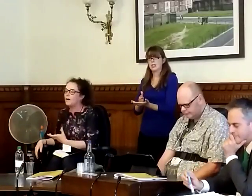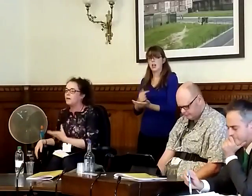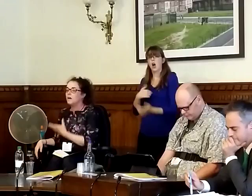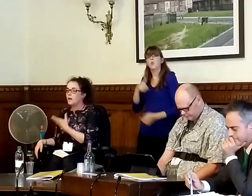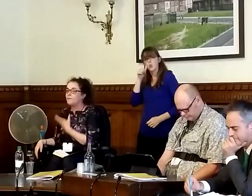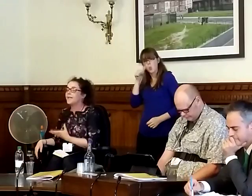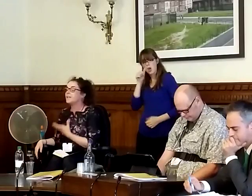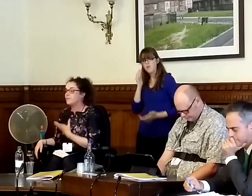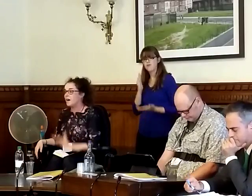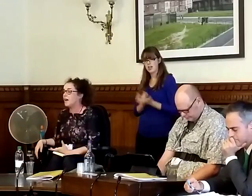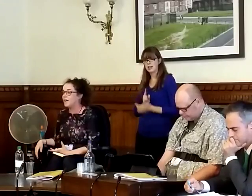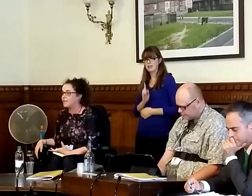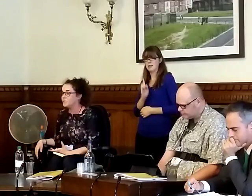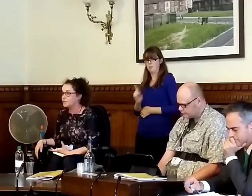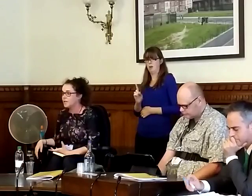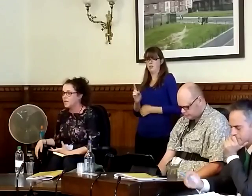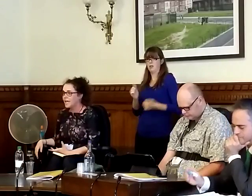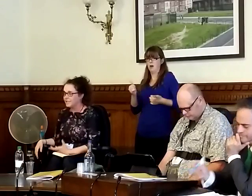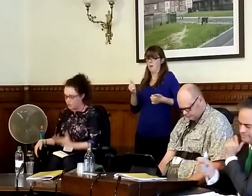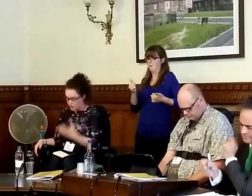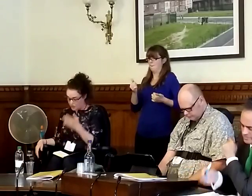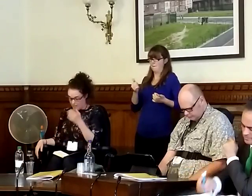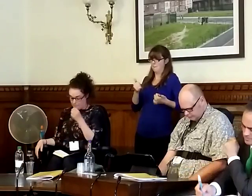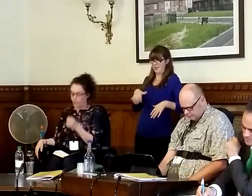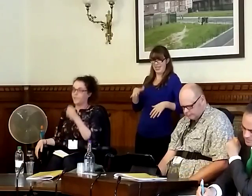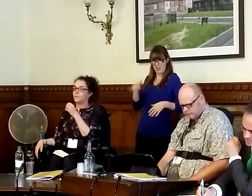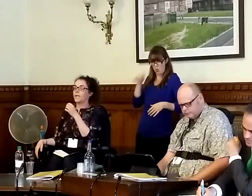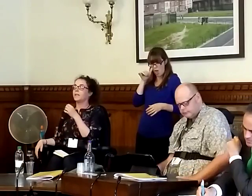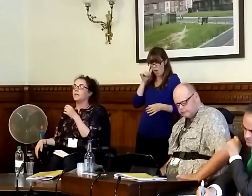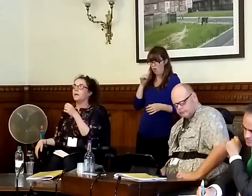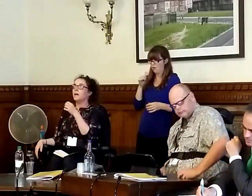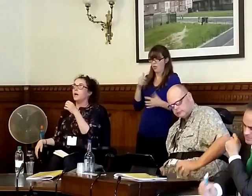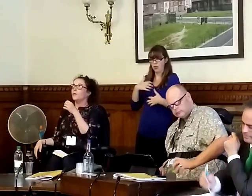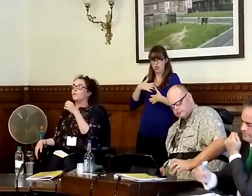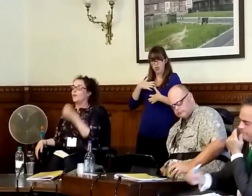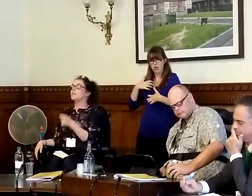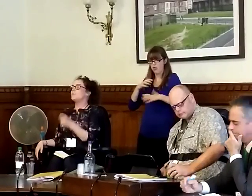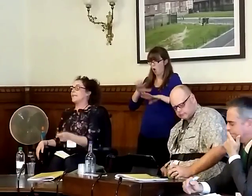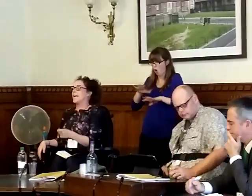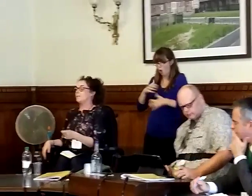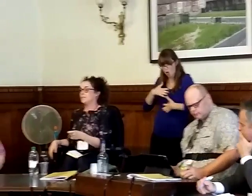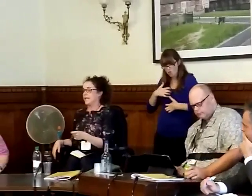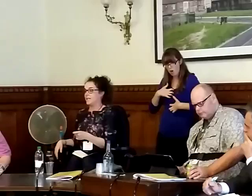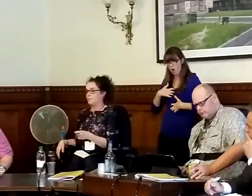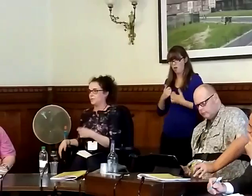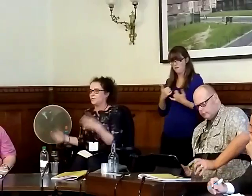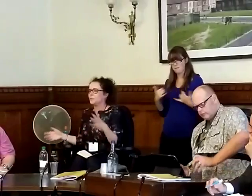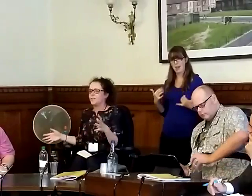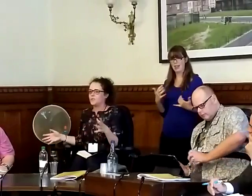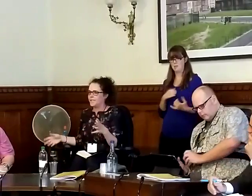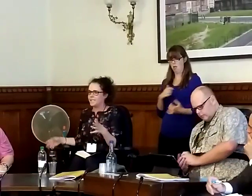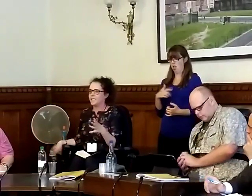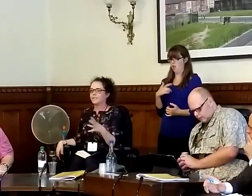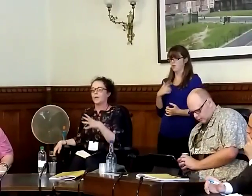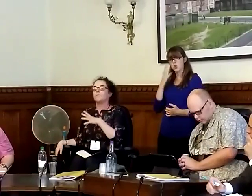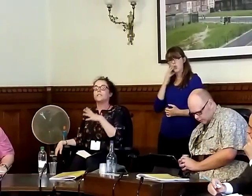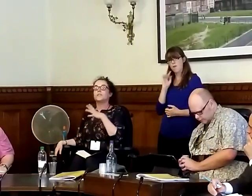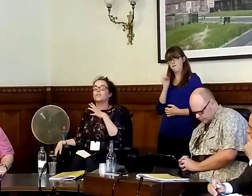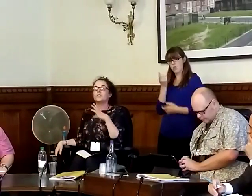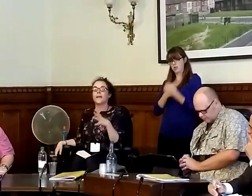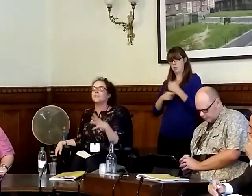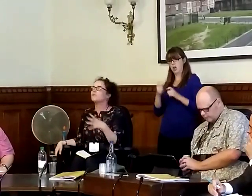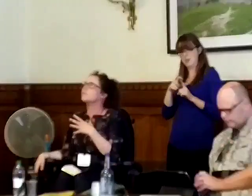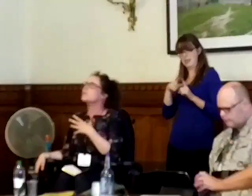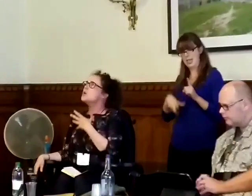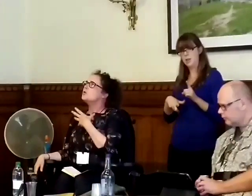the horror of many of our lives is just abhorrent. When I first became disabled, which was over 20 years ago,